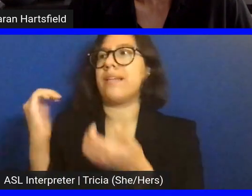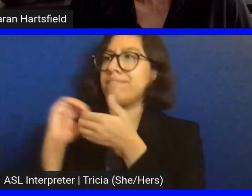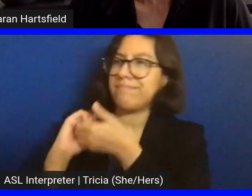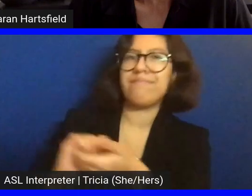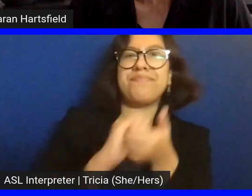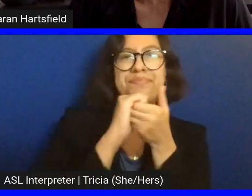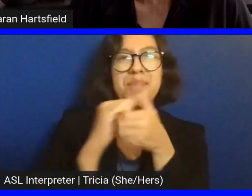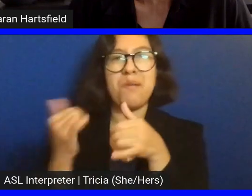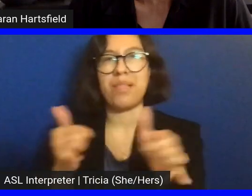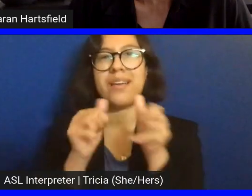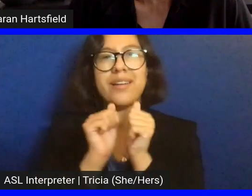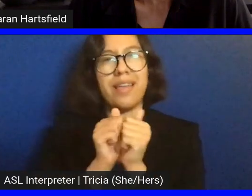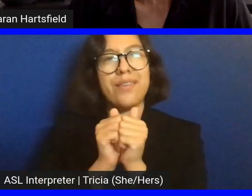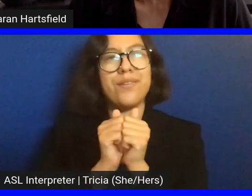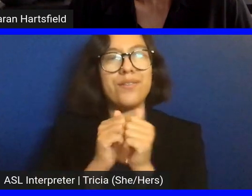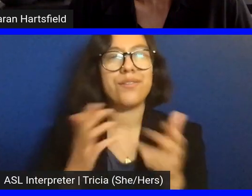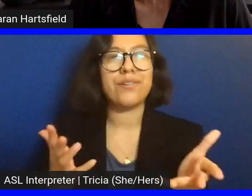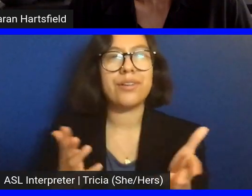together.